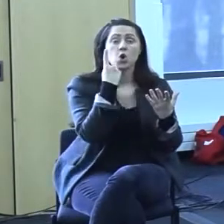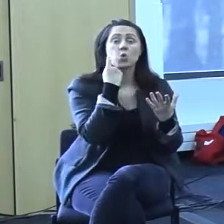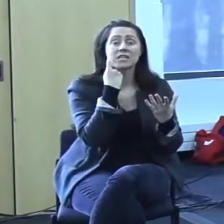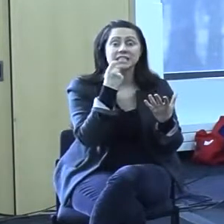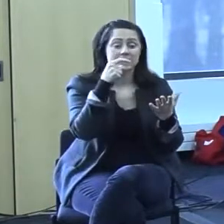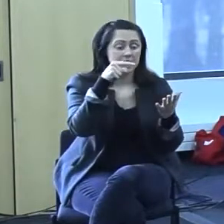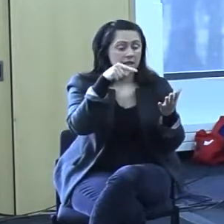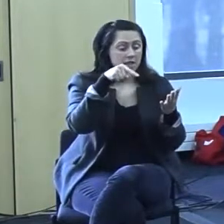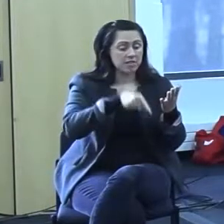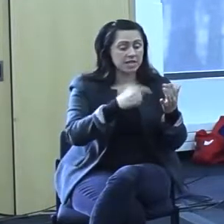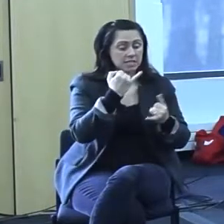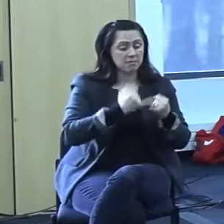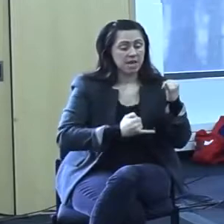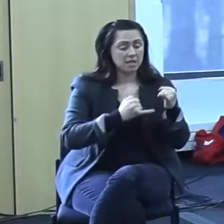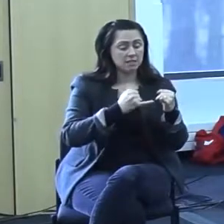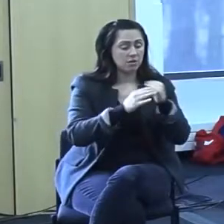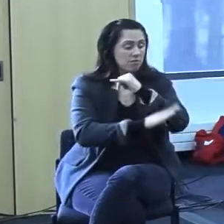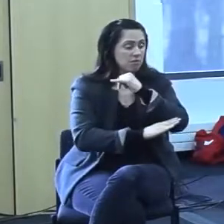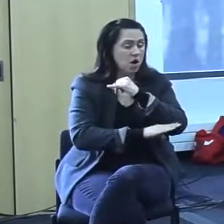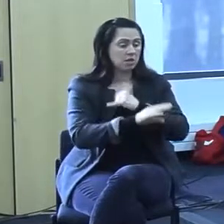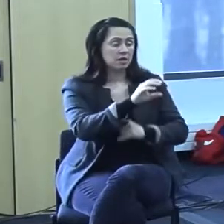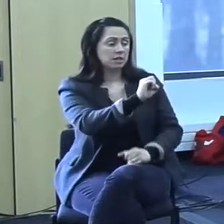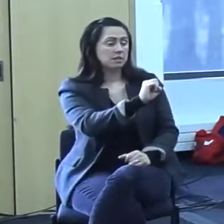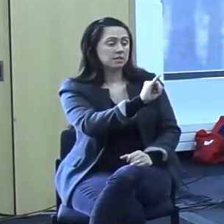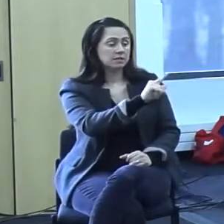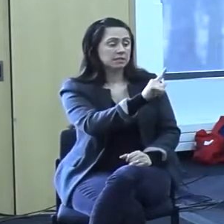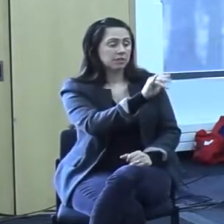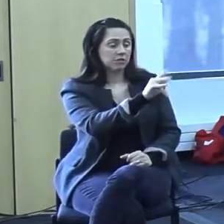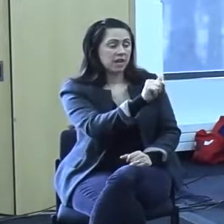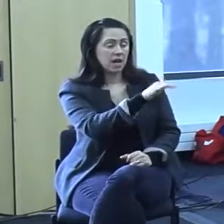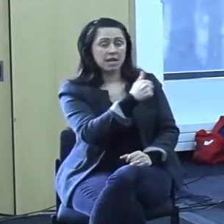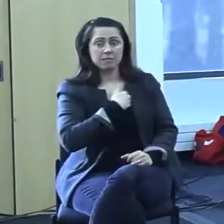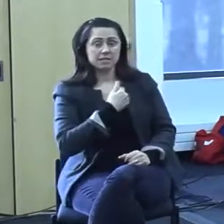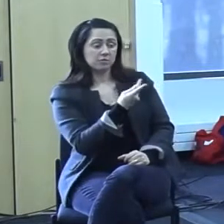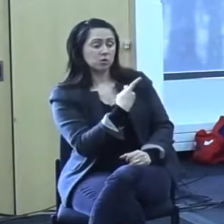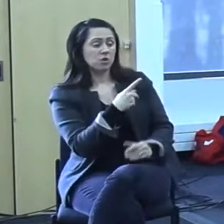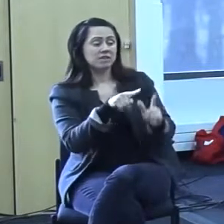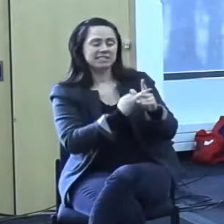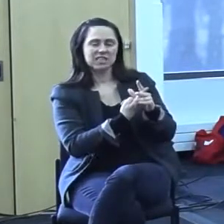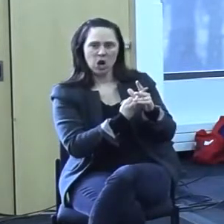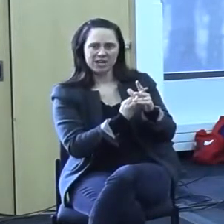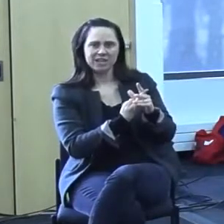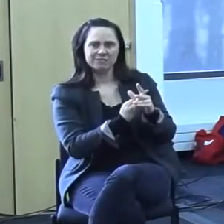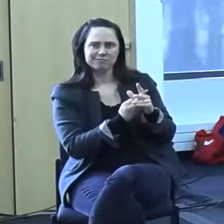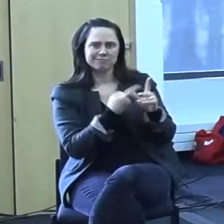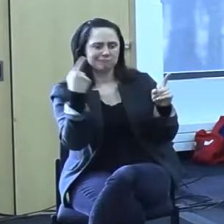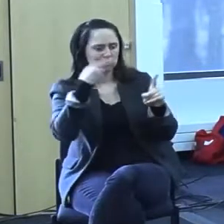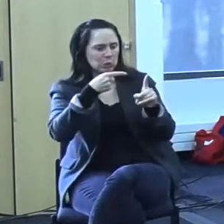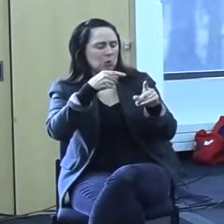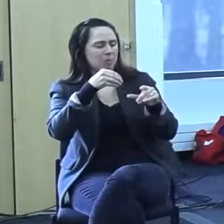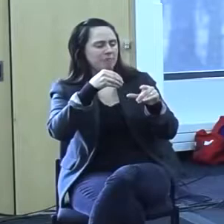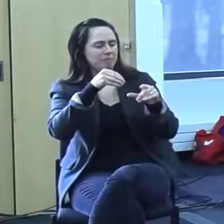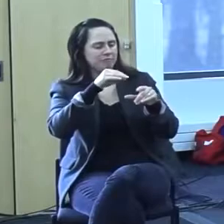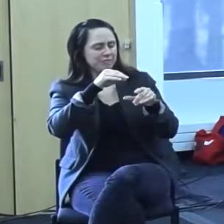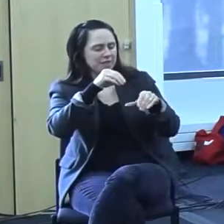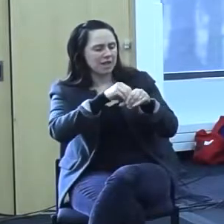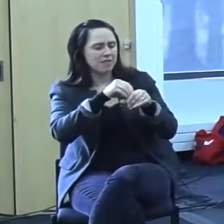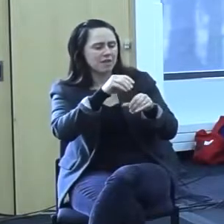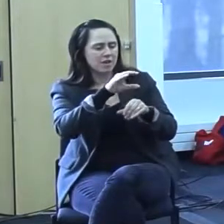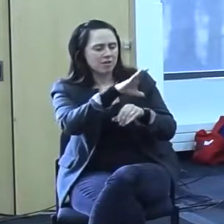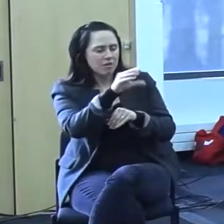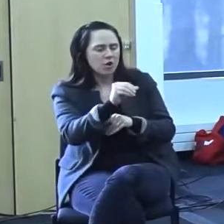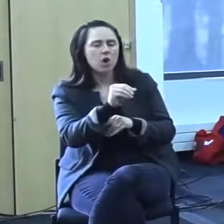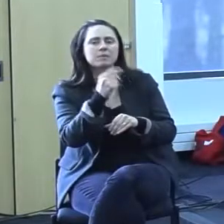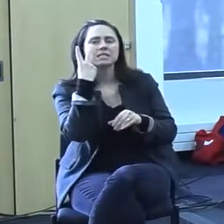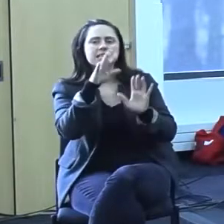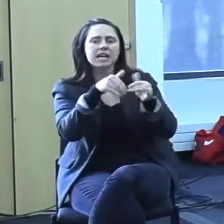recently, this past fall, Sylvia and I started an initiative within the firm to see how we can better